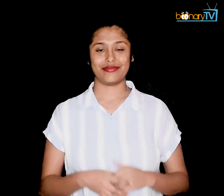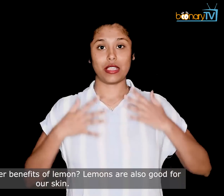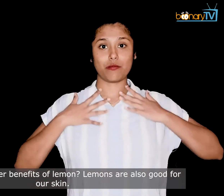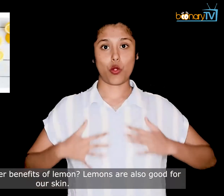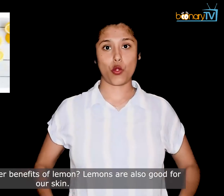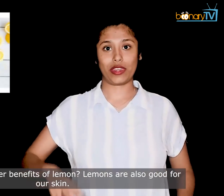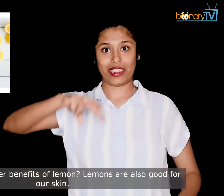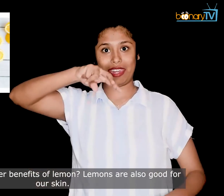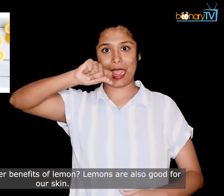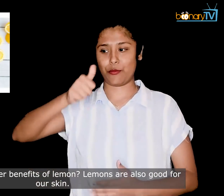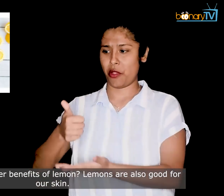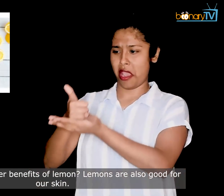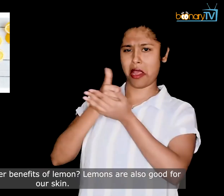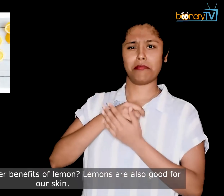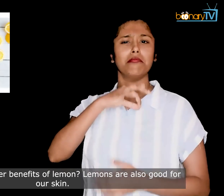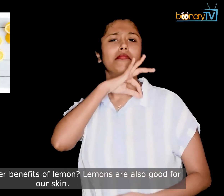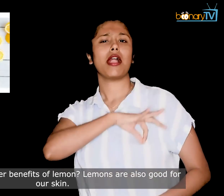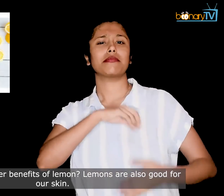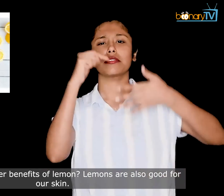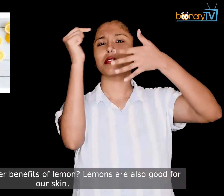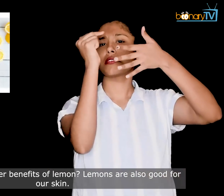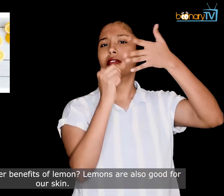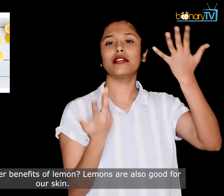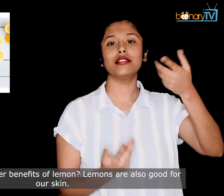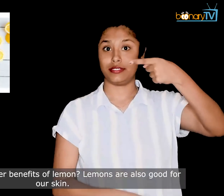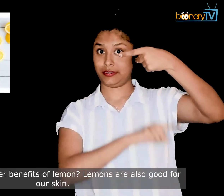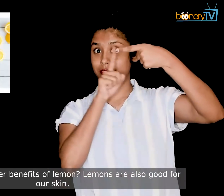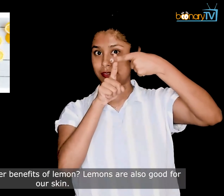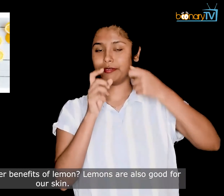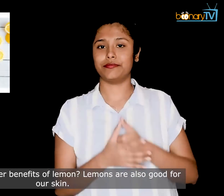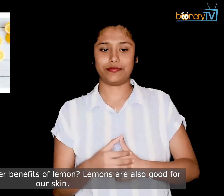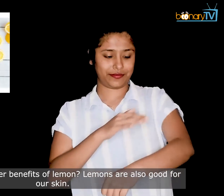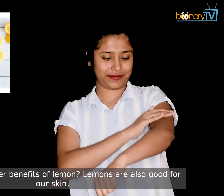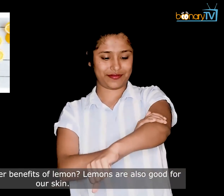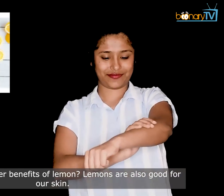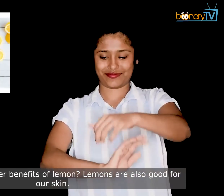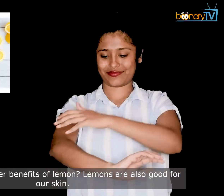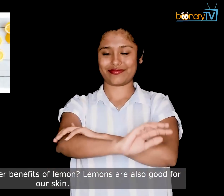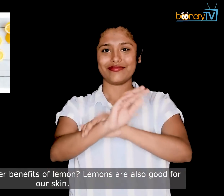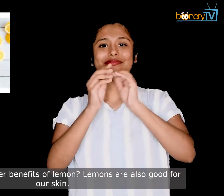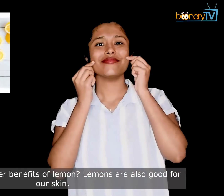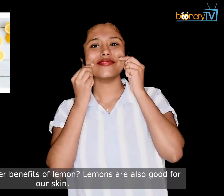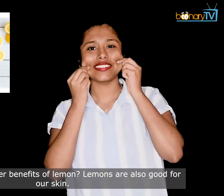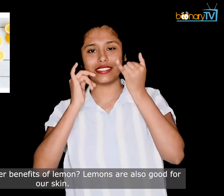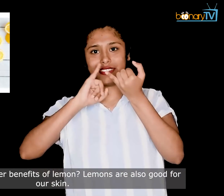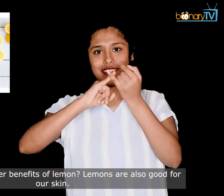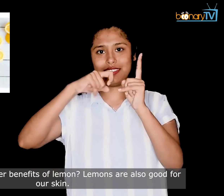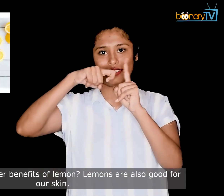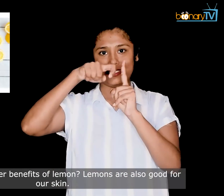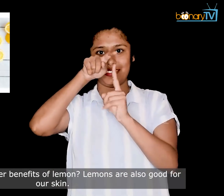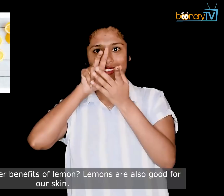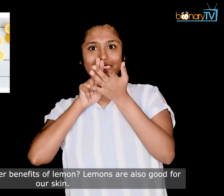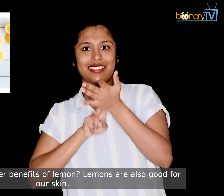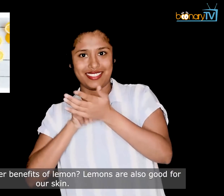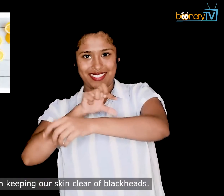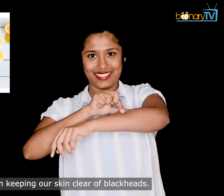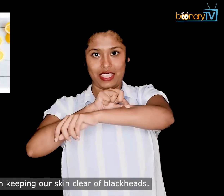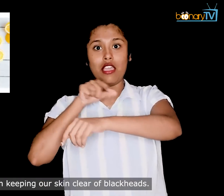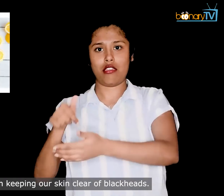What are some other benefits of lemon? Lemons are also good for our skin. They help